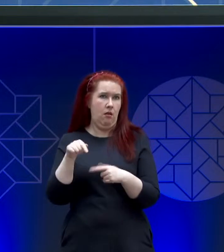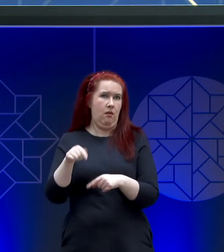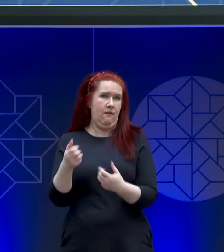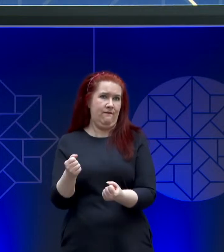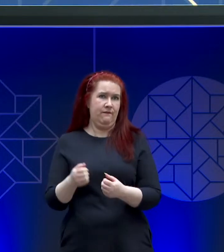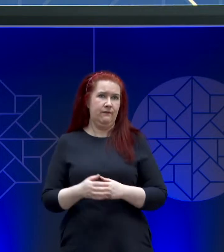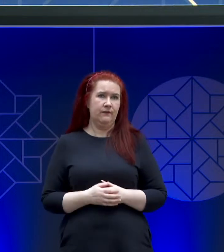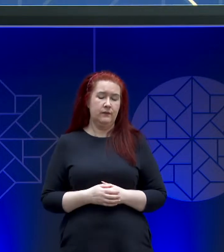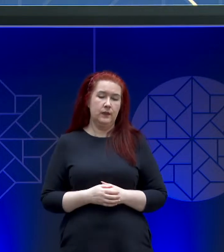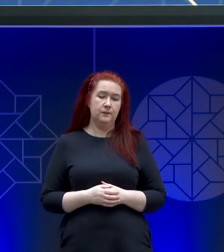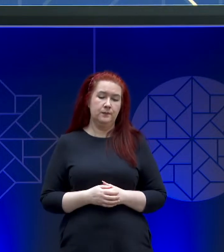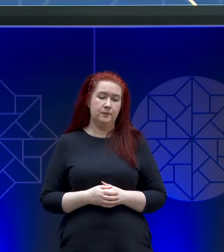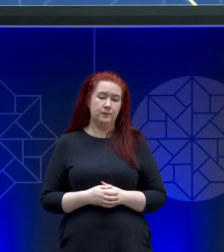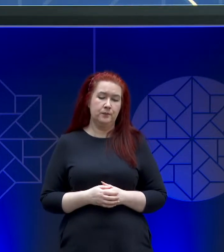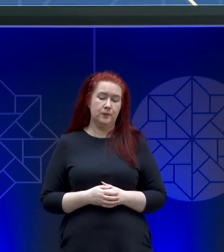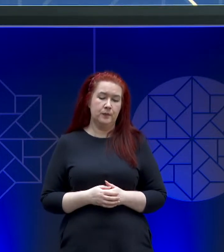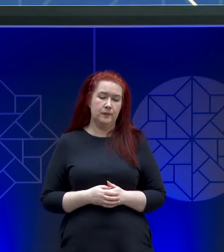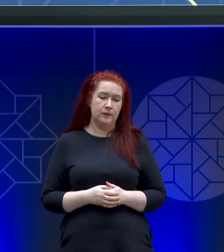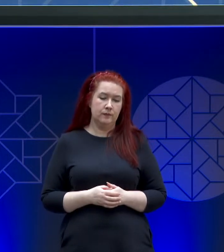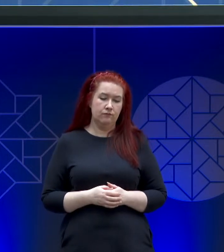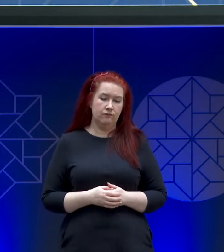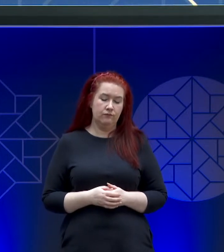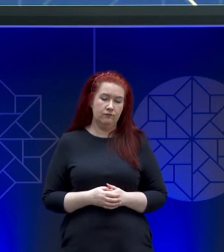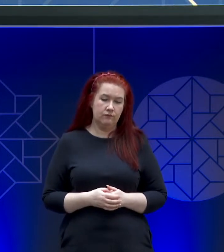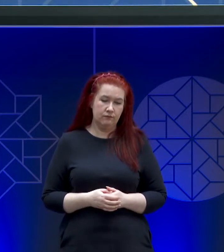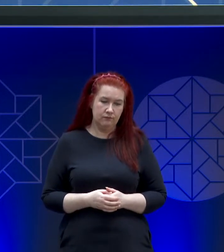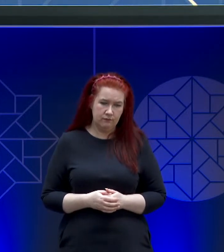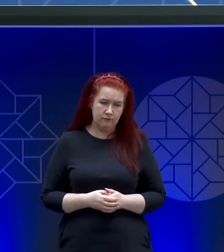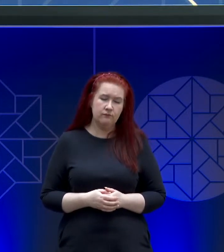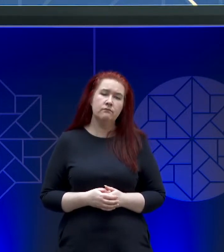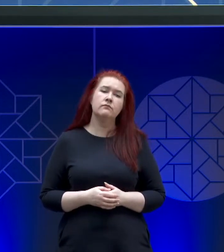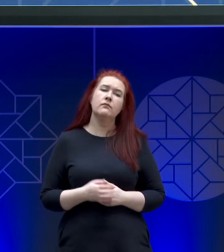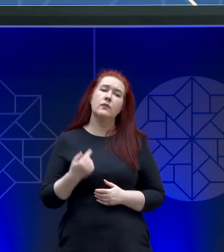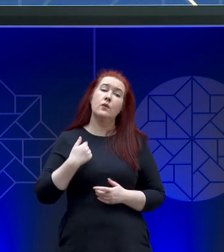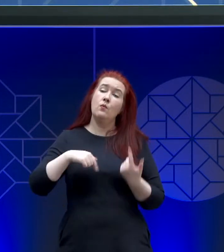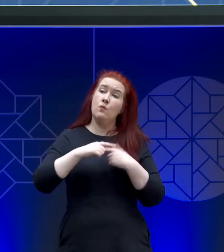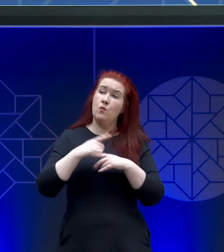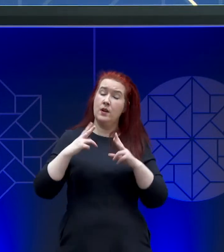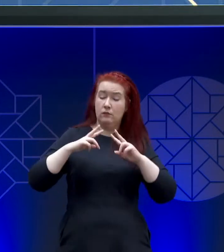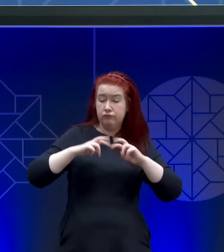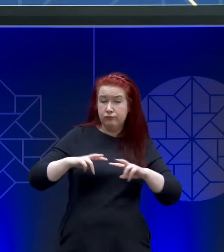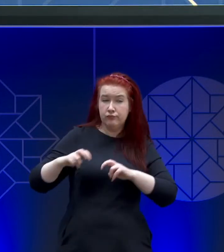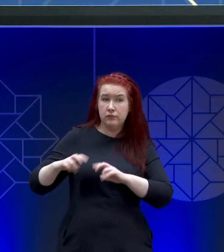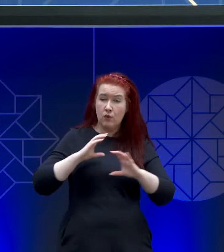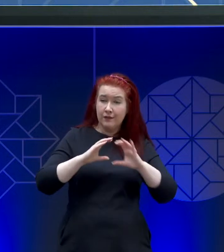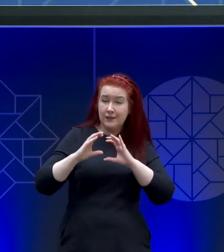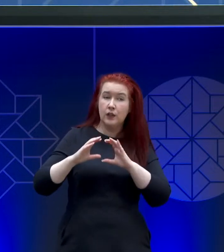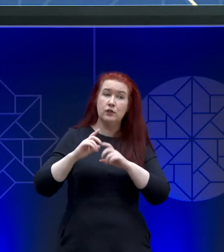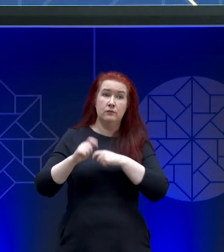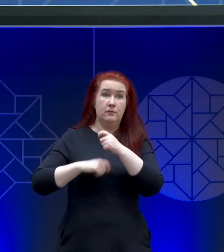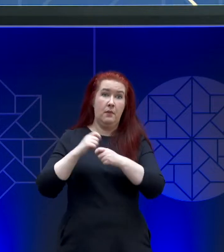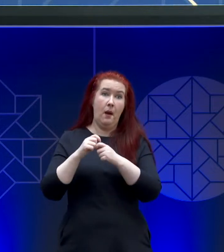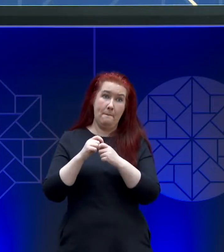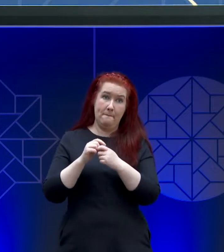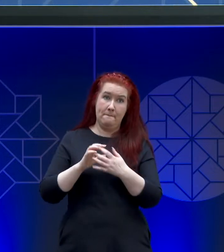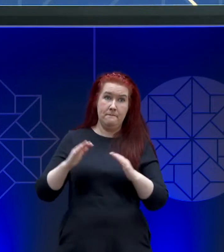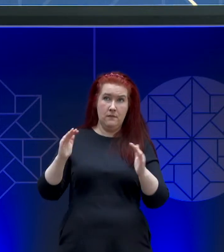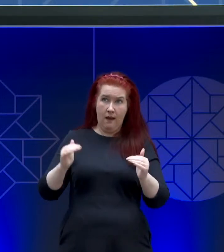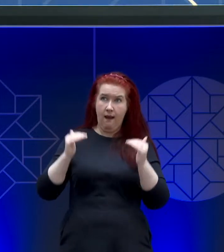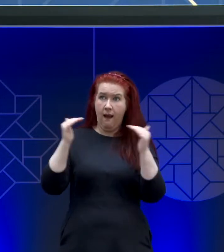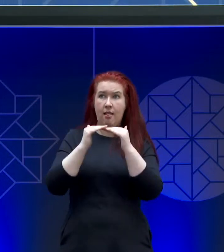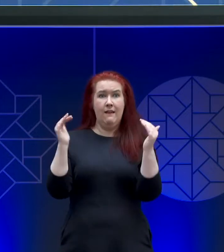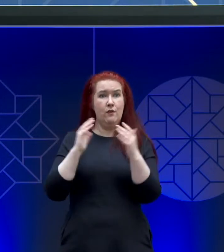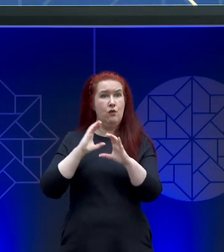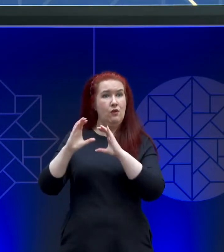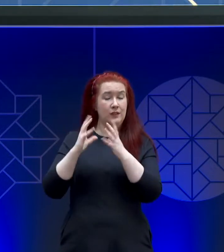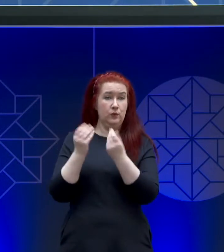AI. And as well as having those kind of conversations which have led to high-level conversations with the government around